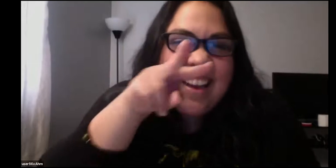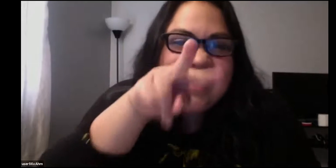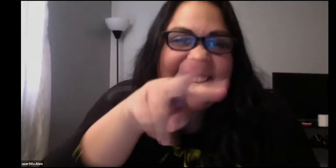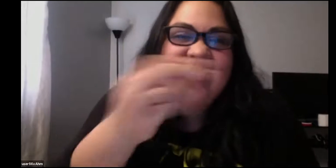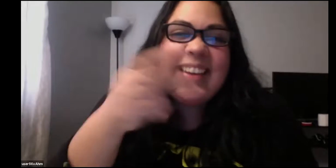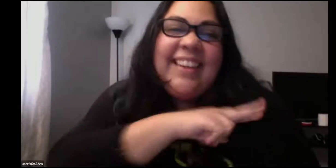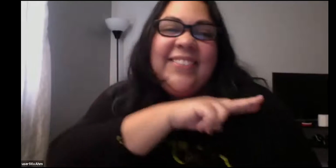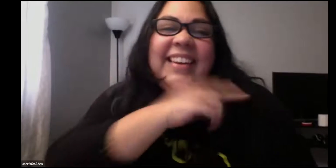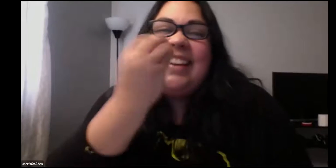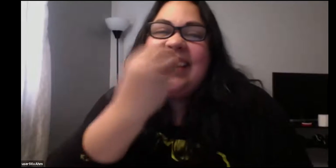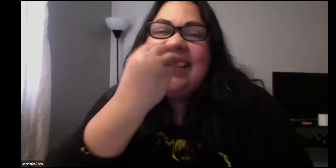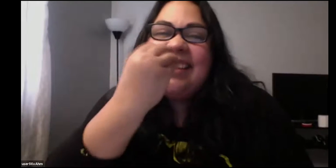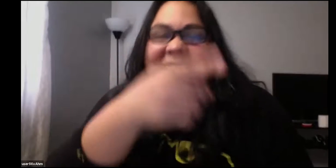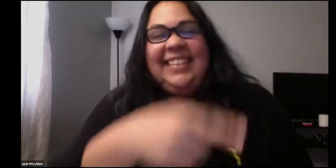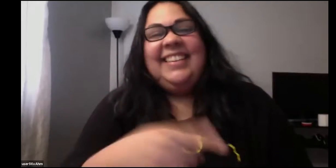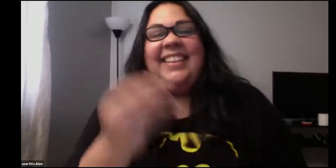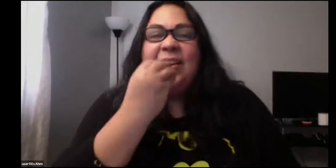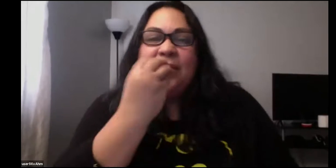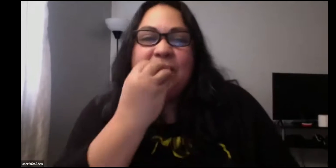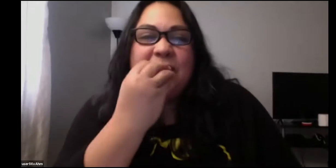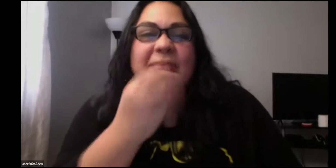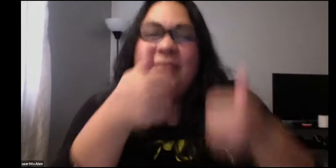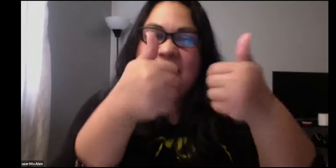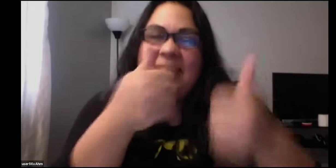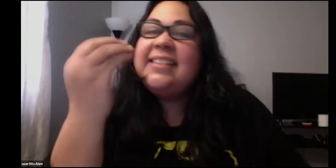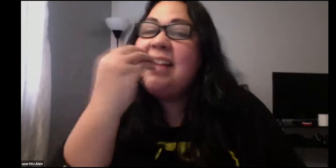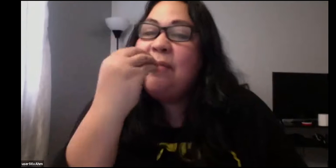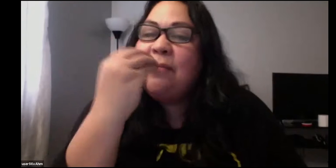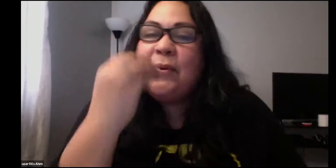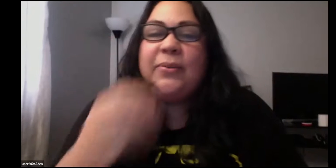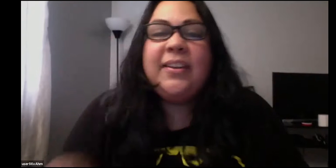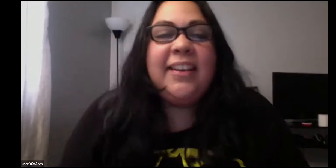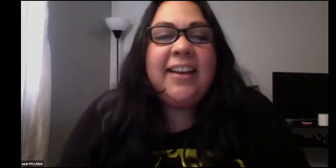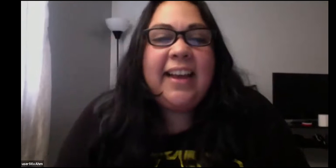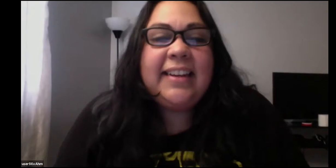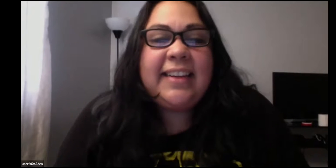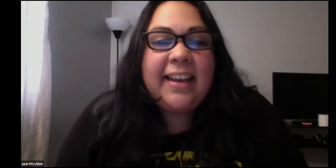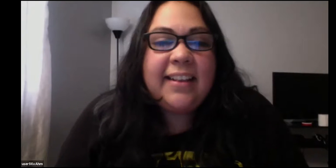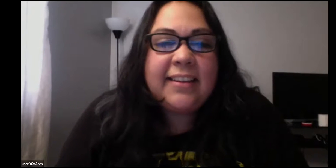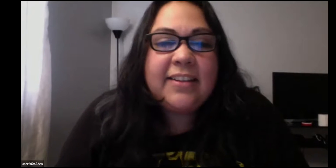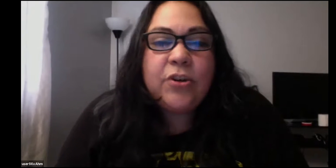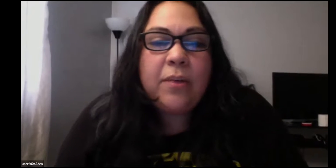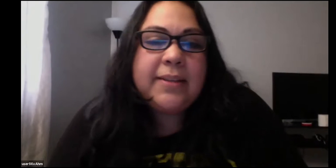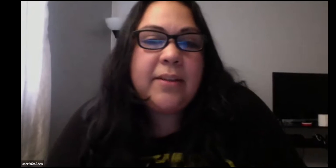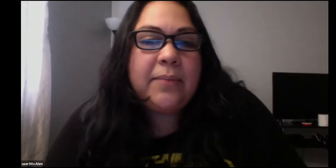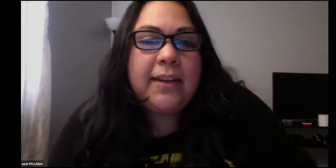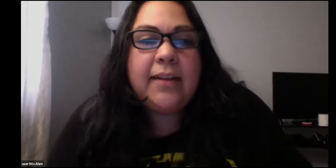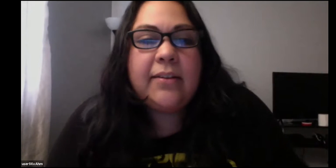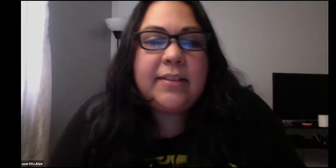you, Hakeem, eating food. That's the sign for food. And Caitlin is showing me something else. Let me